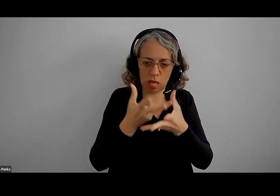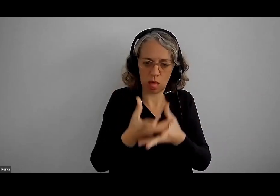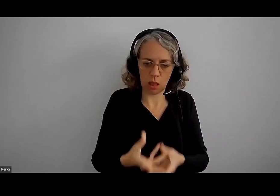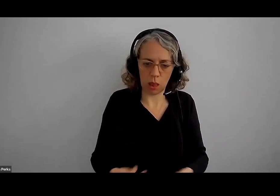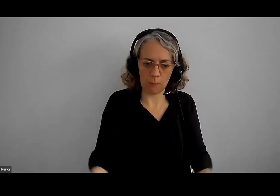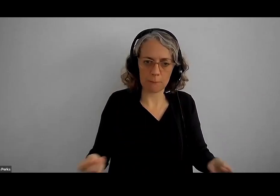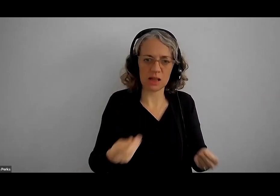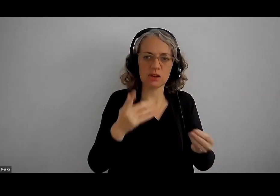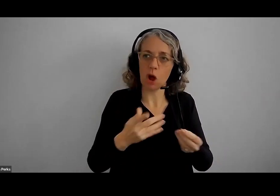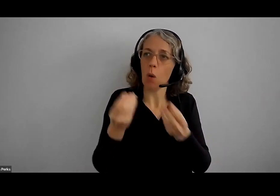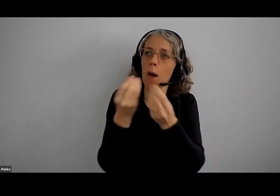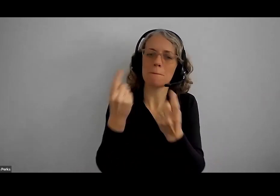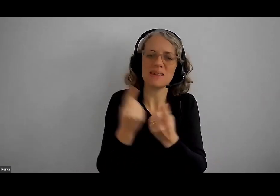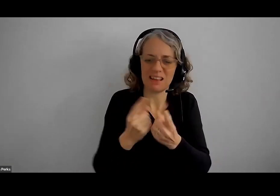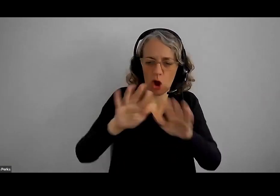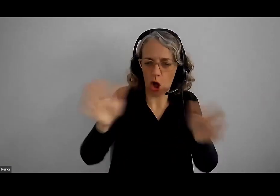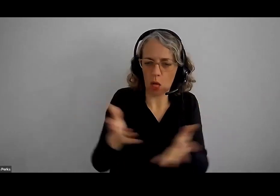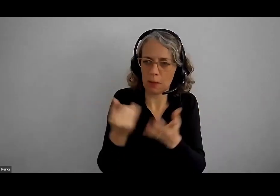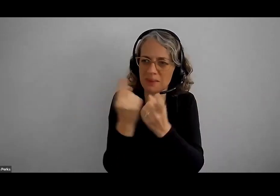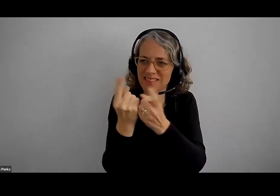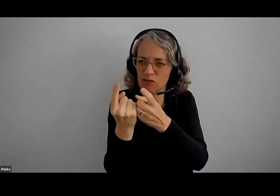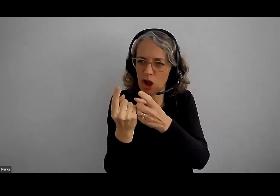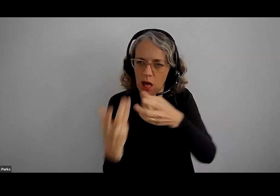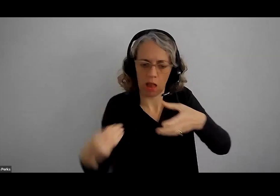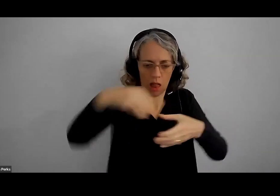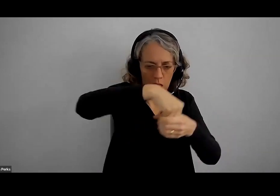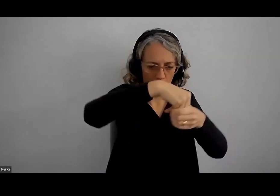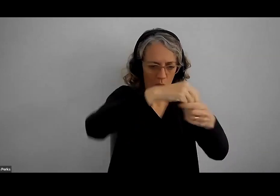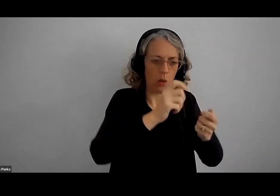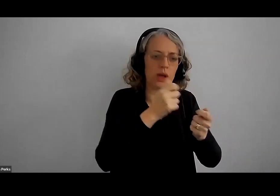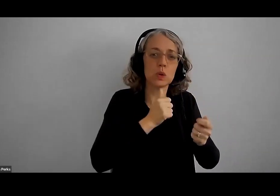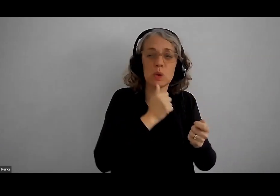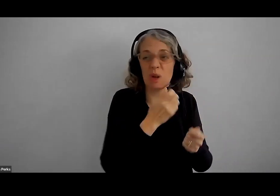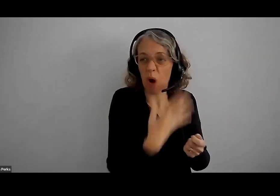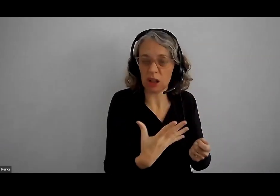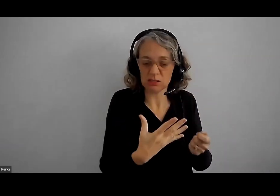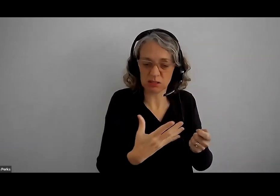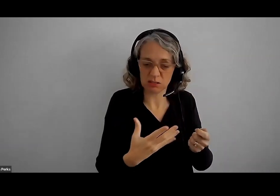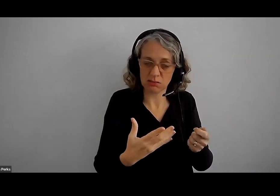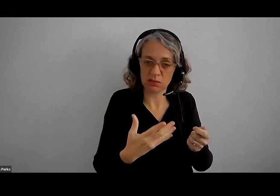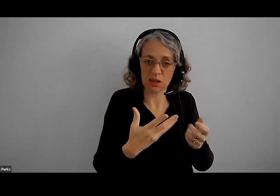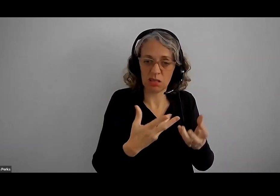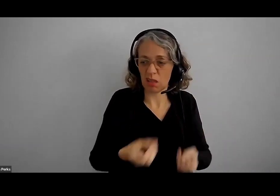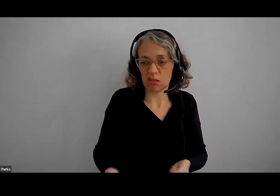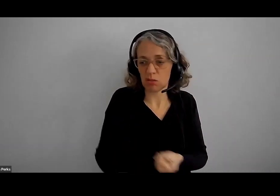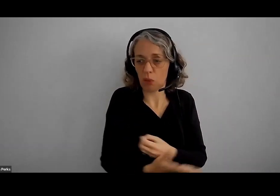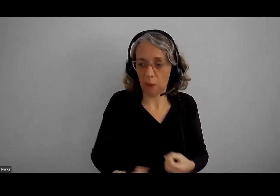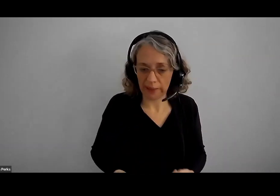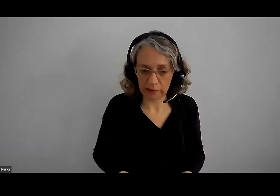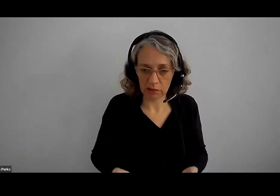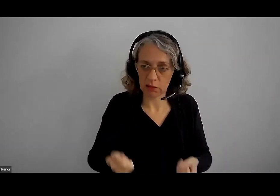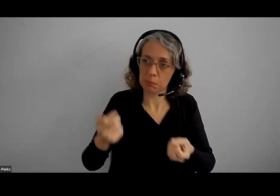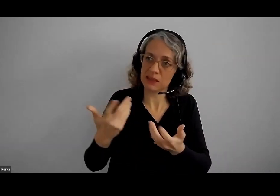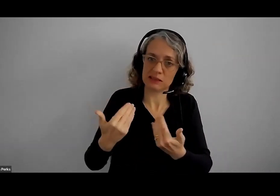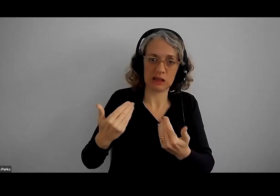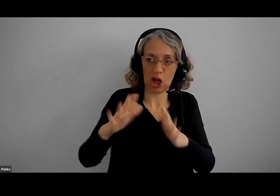pipe of production, we transform it into stuff, we use it often only once, and then we just throw it away out